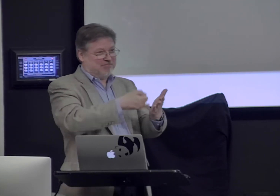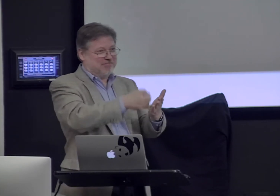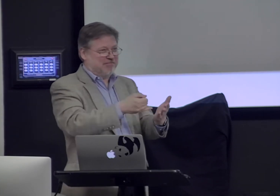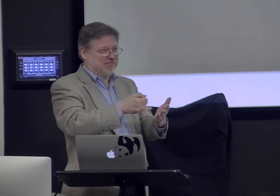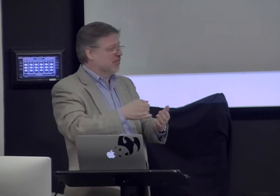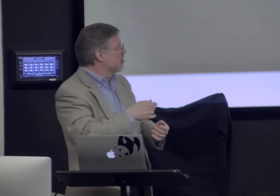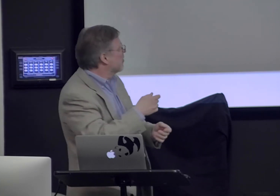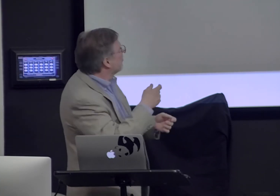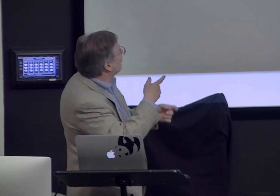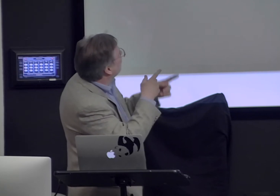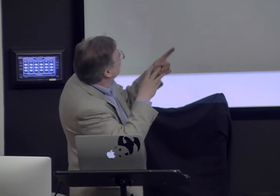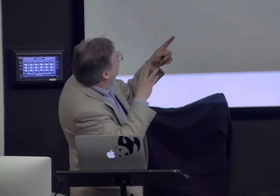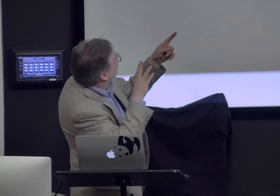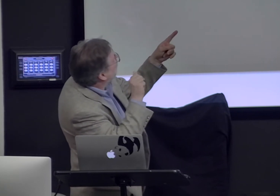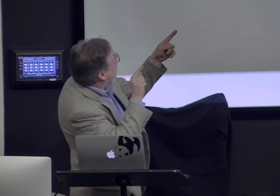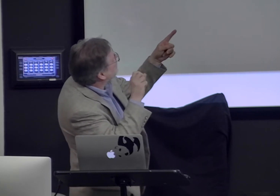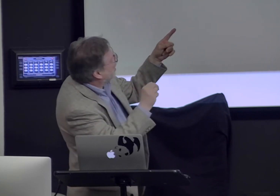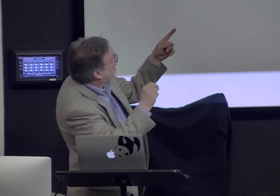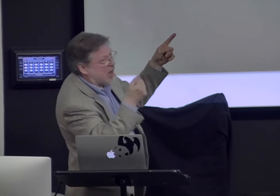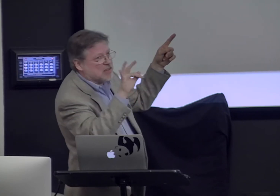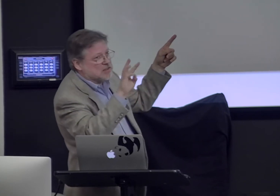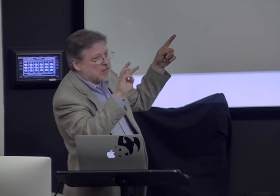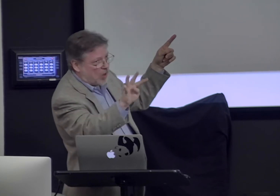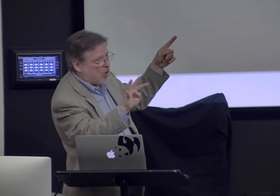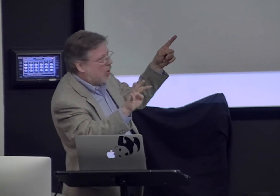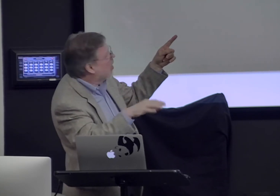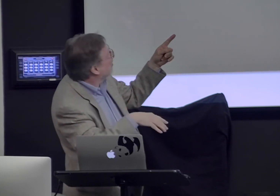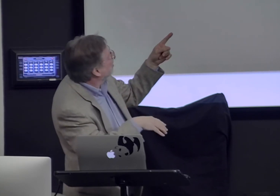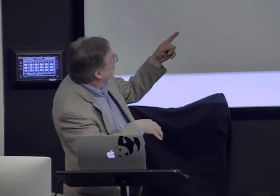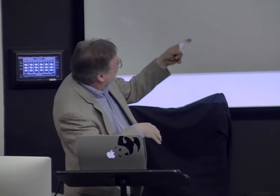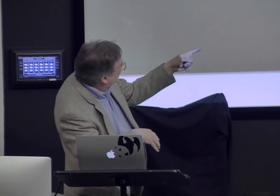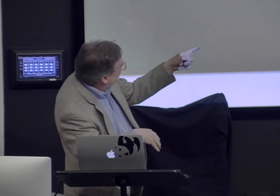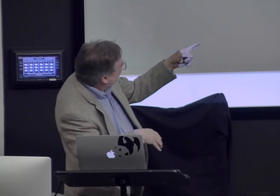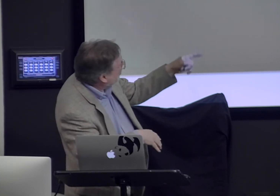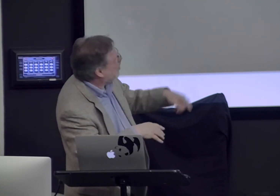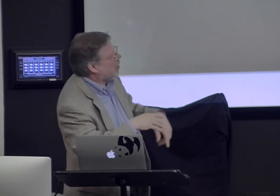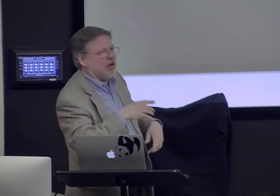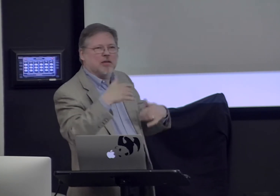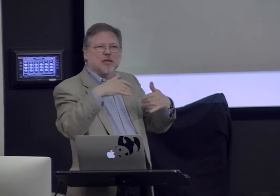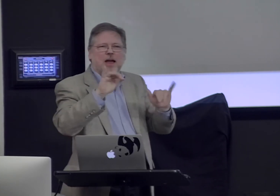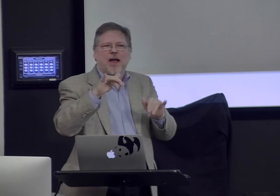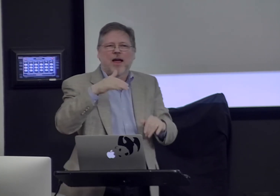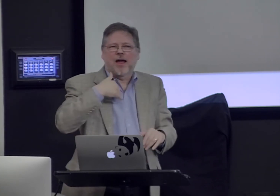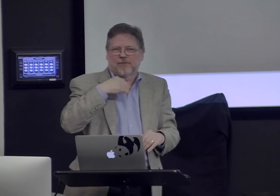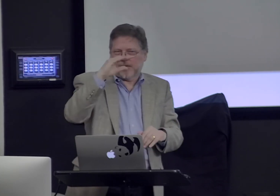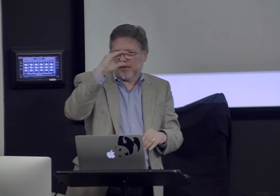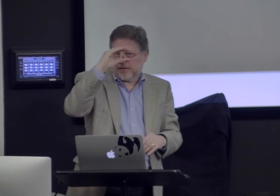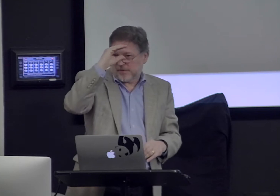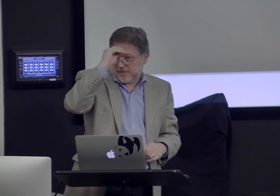a flat drawing. So the film footage helped us understand even the drawing that was produced by Watson